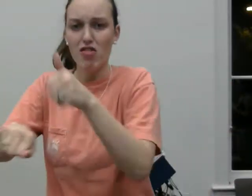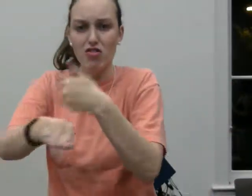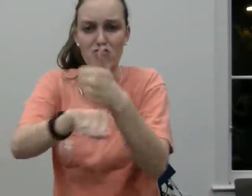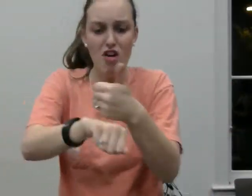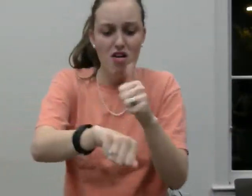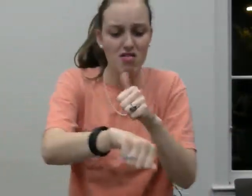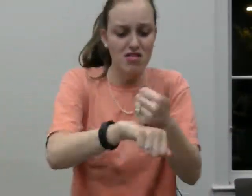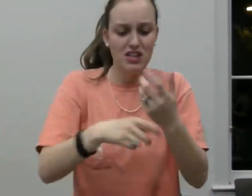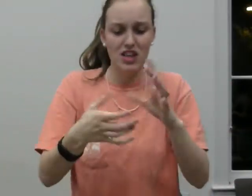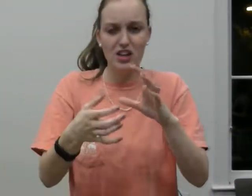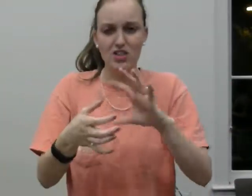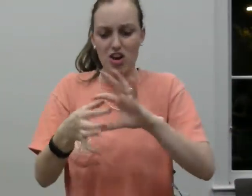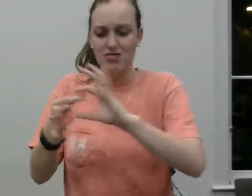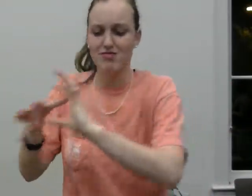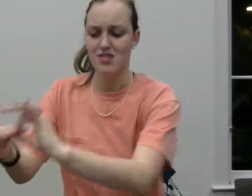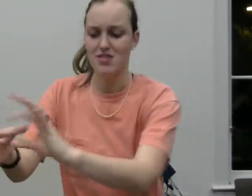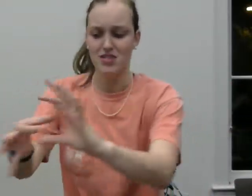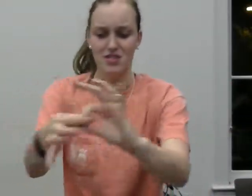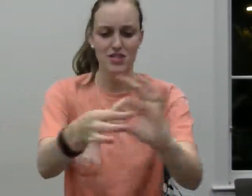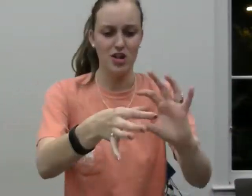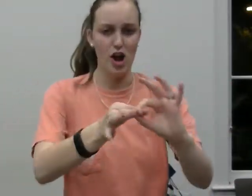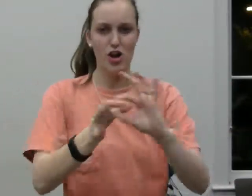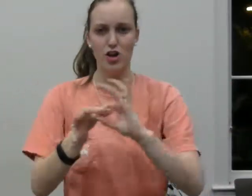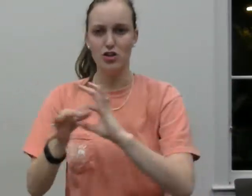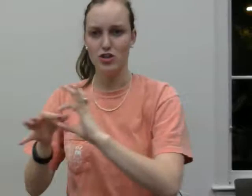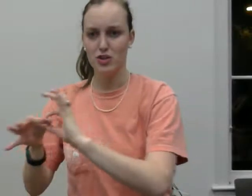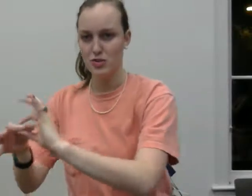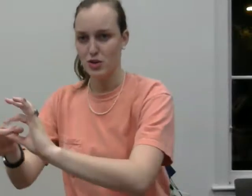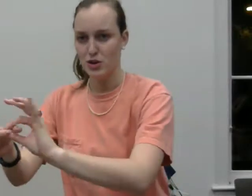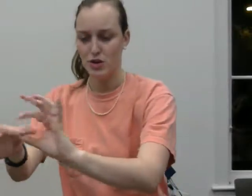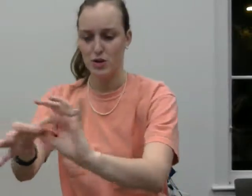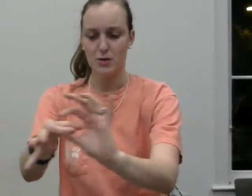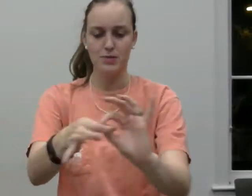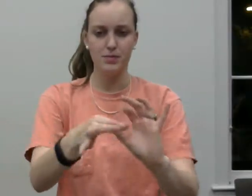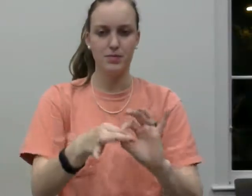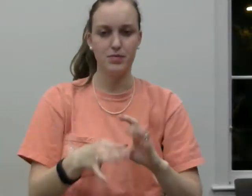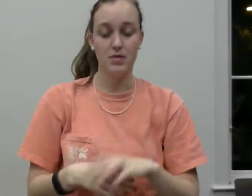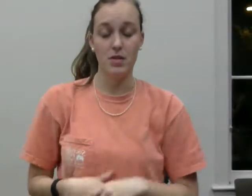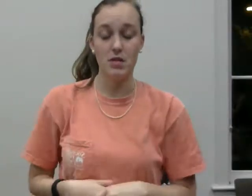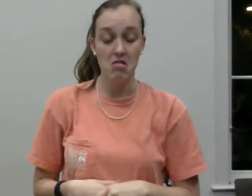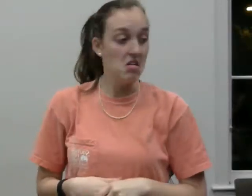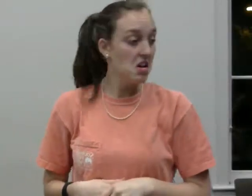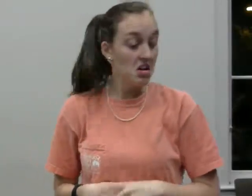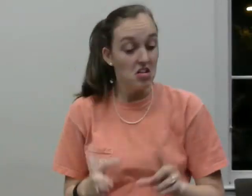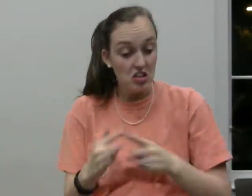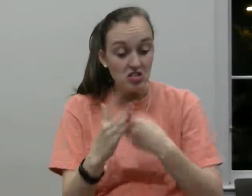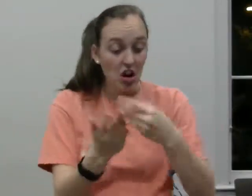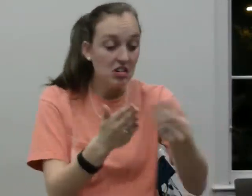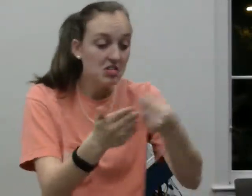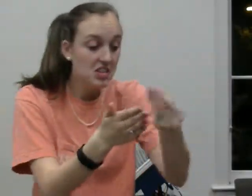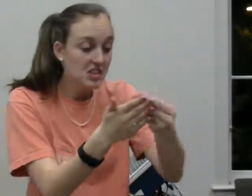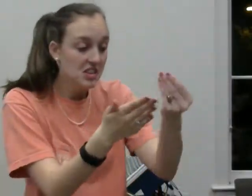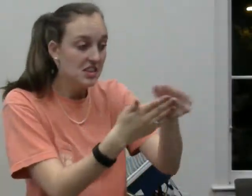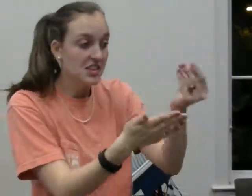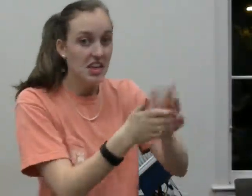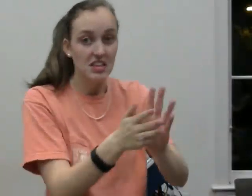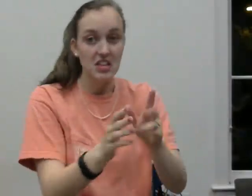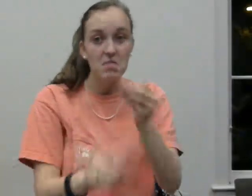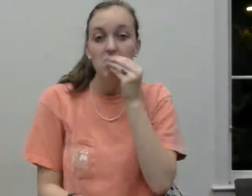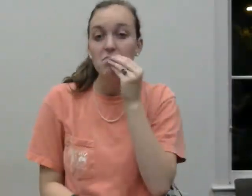People from throughout the colonies in Philadelphia and other places, they started sending goods to Boston, shipments to Boston. They kind of got their back. They're not ready to